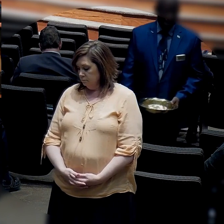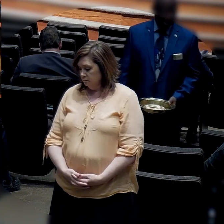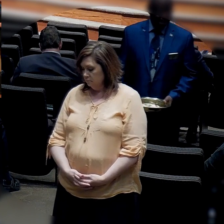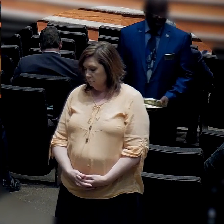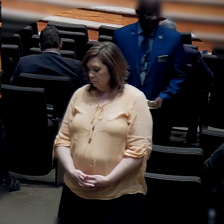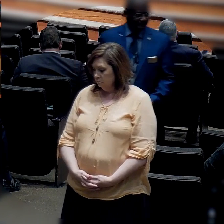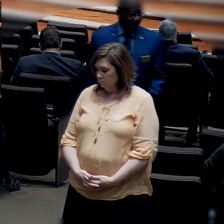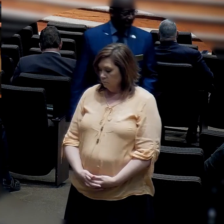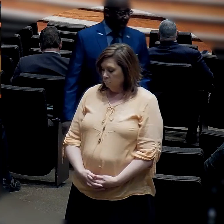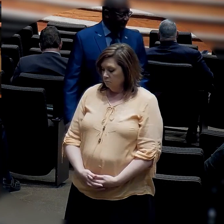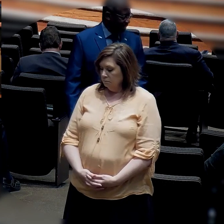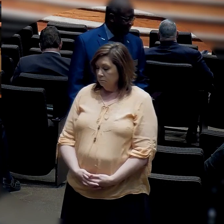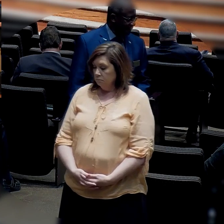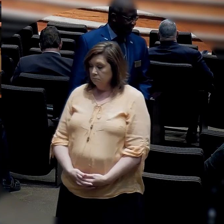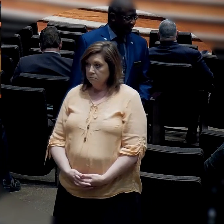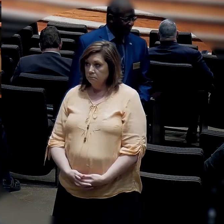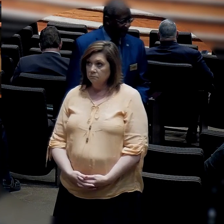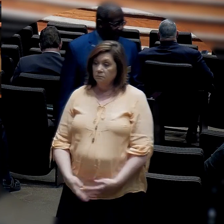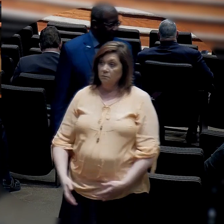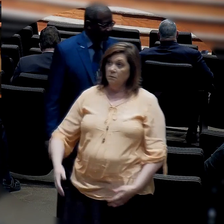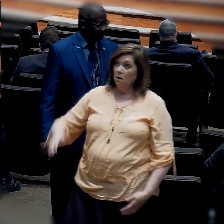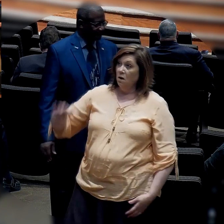tremble